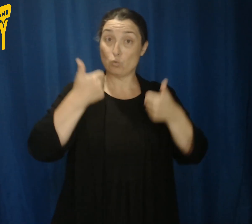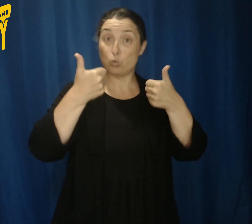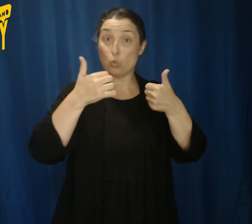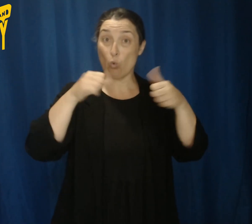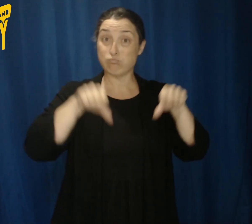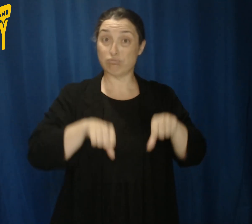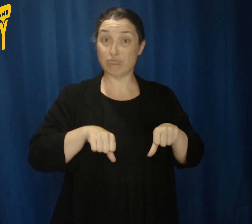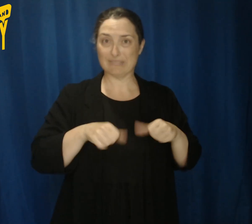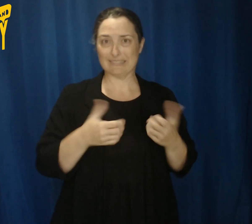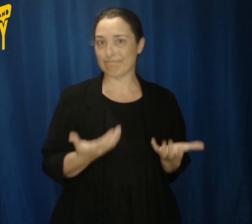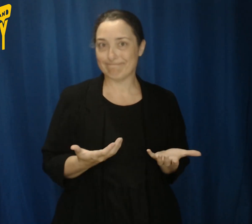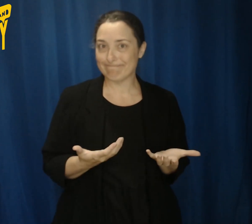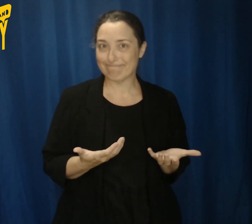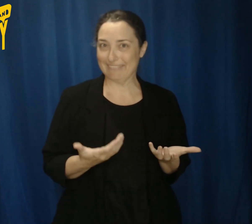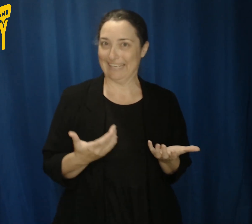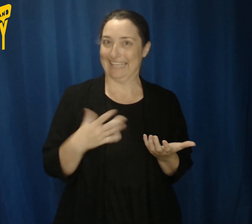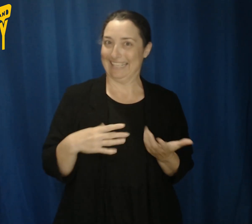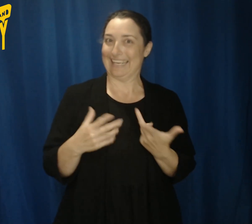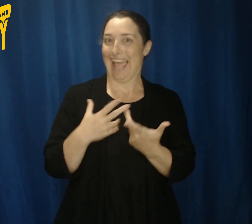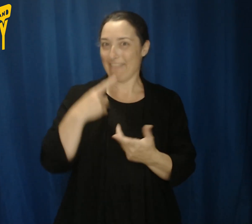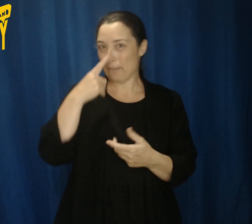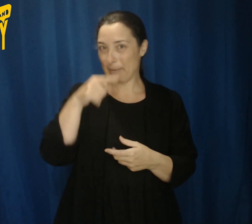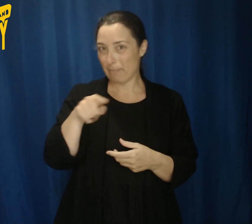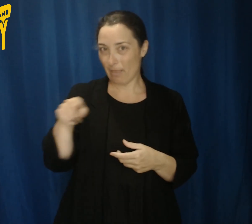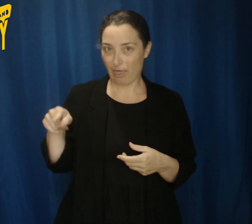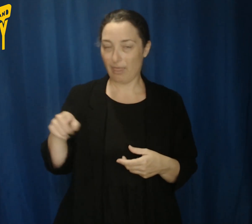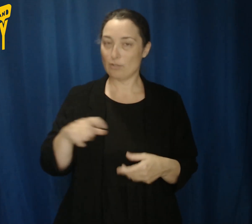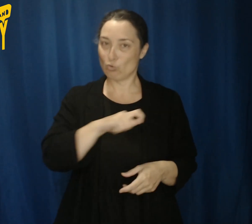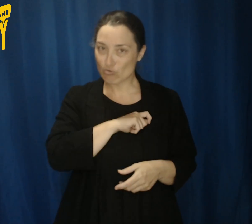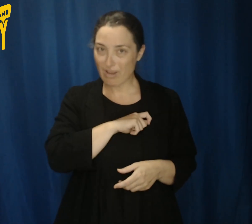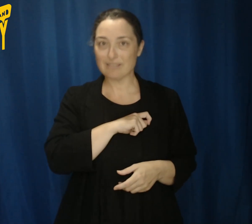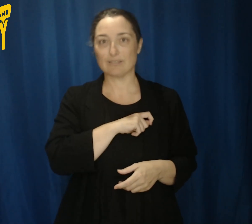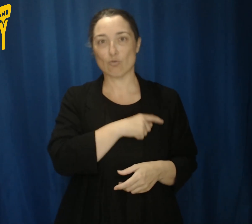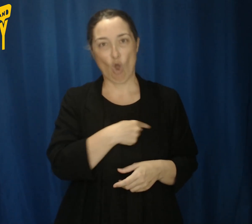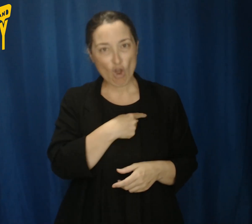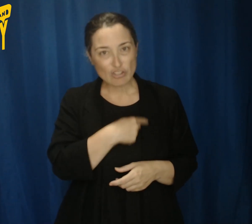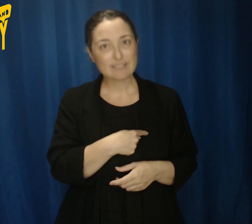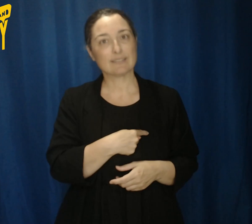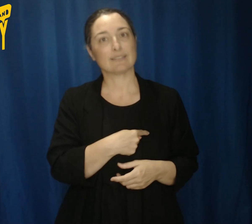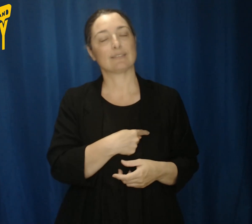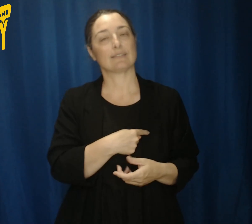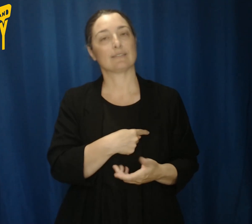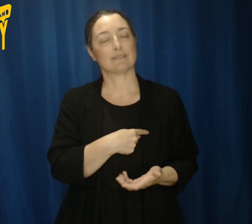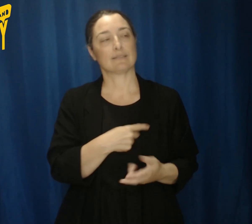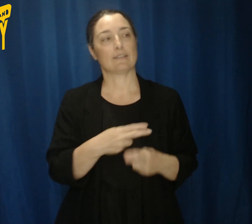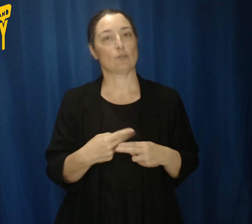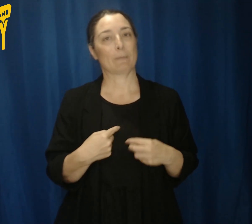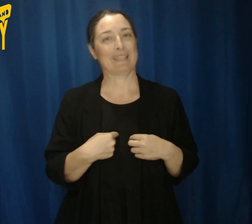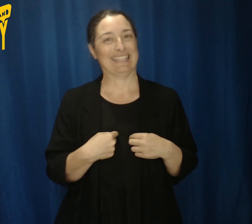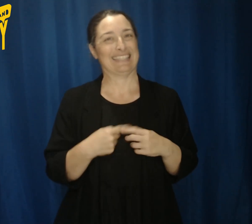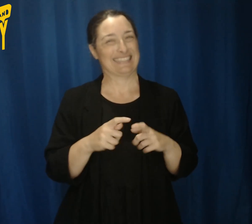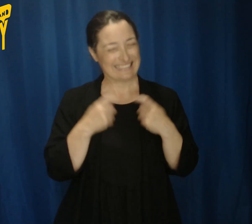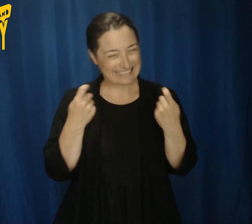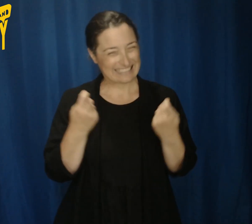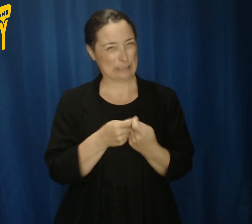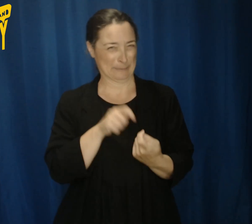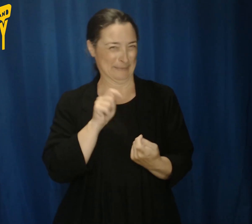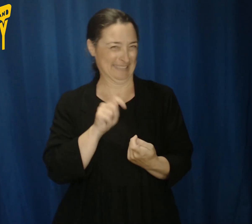other people are there and unless they can be honest, unless you can trust them and blah, blah, blah, blah. So to me, setting up a team is really important. Now,